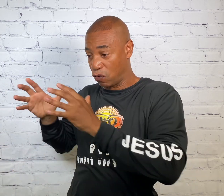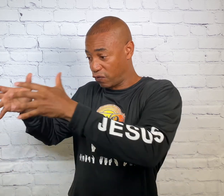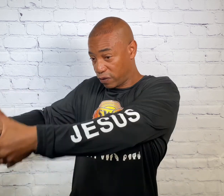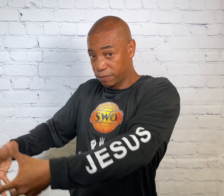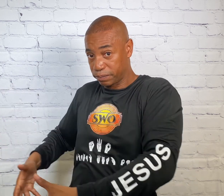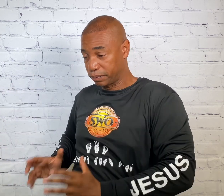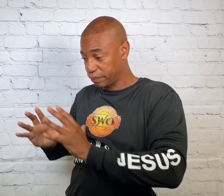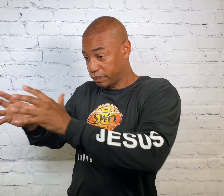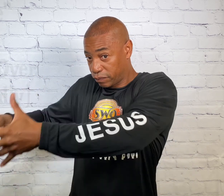over.